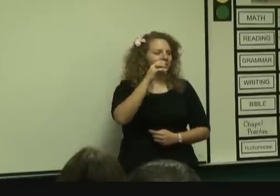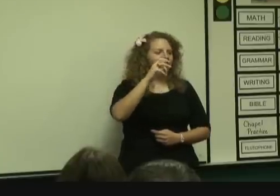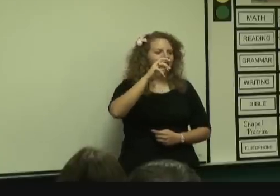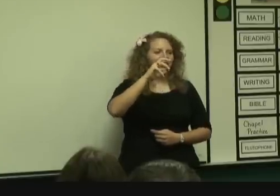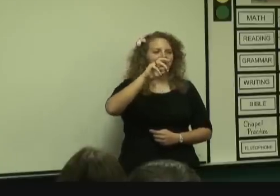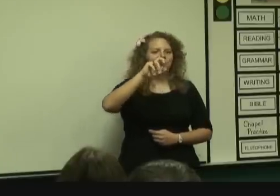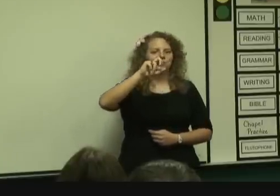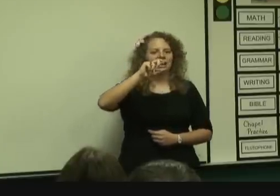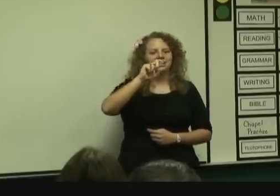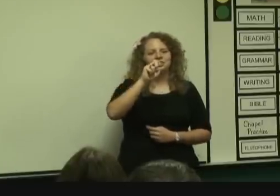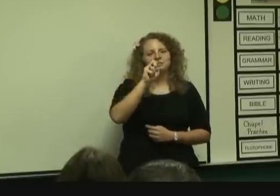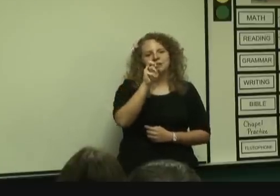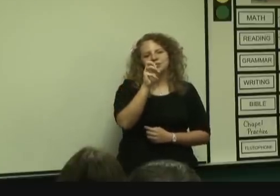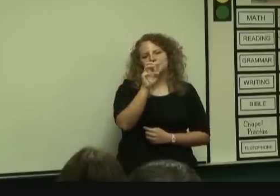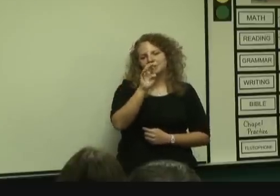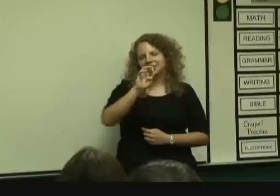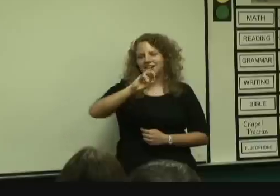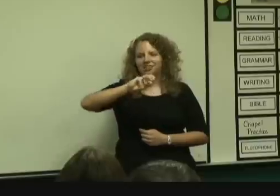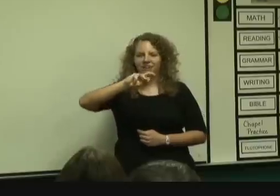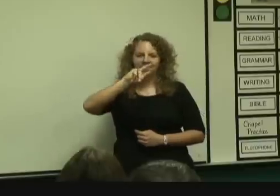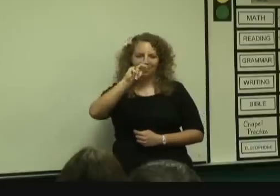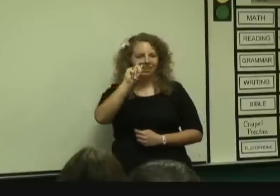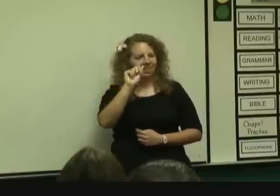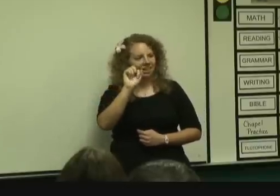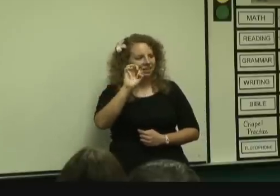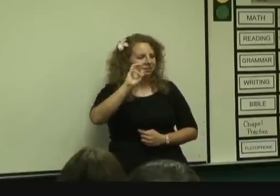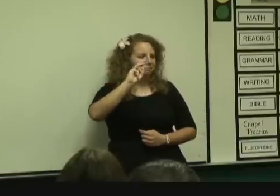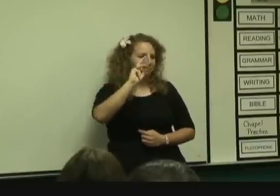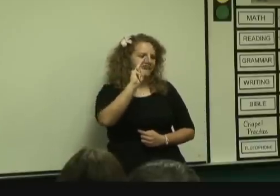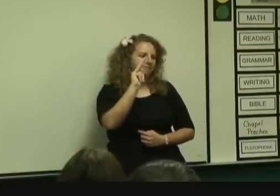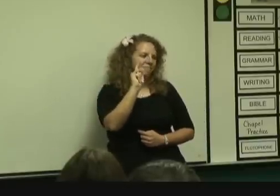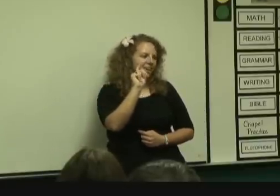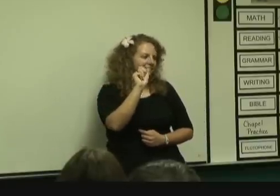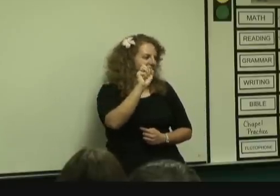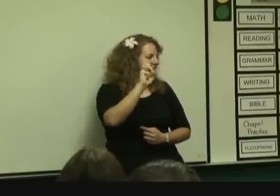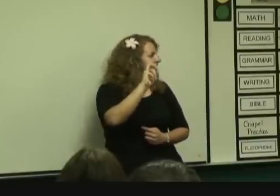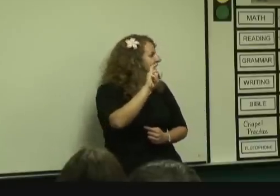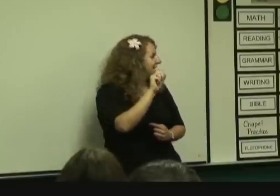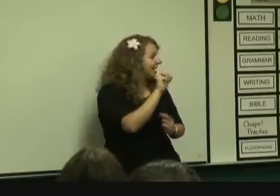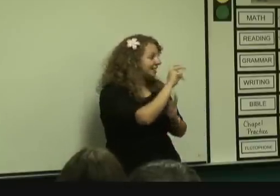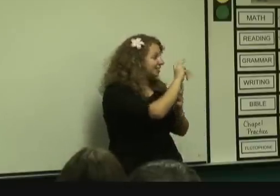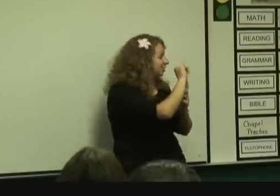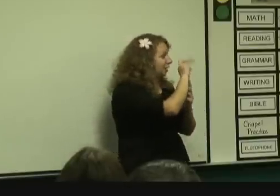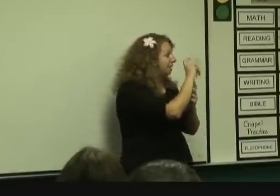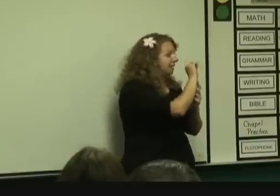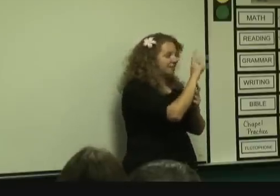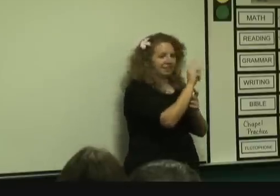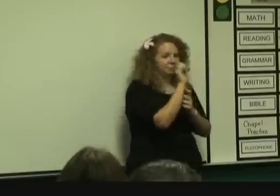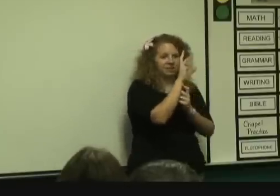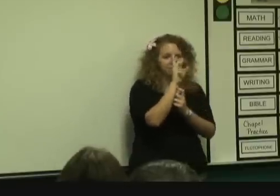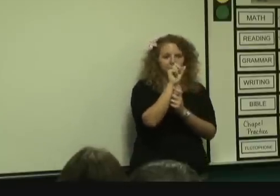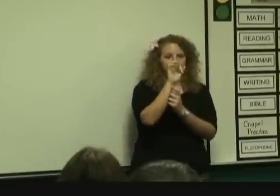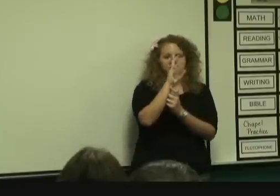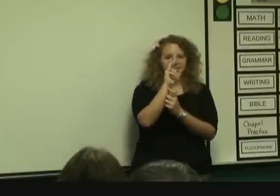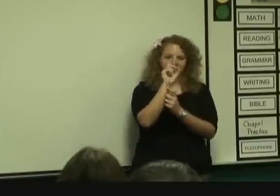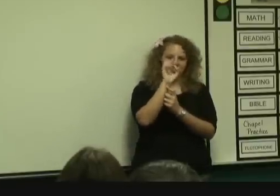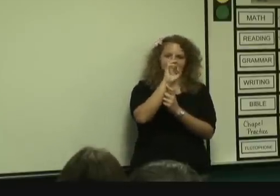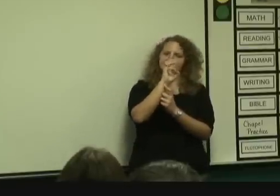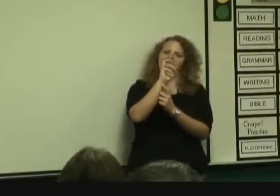once you get good, then you kind of just mesh them all together, and they, like, become fast. Yeah, and it's sloppy. Like, really, if you slow this down, then it's